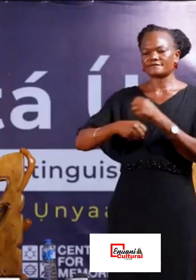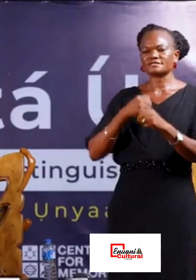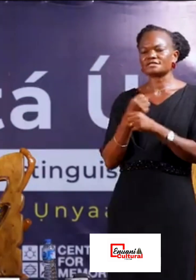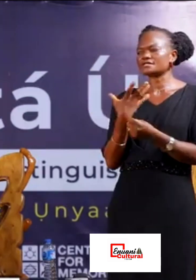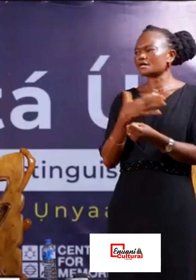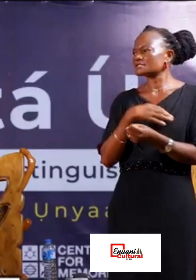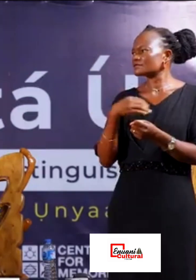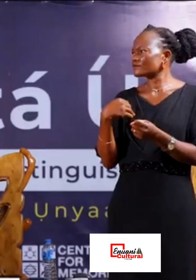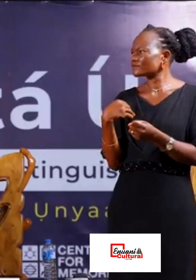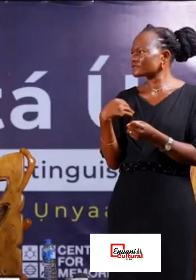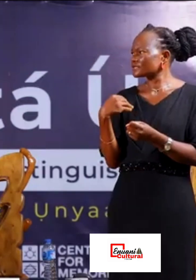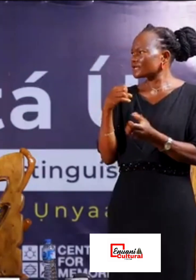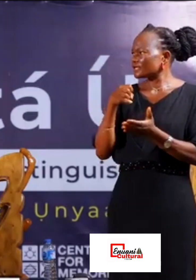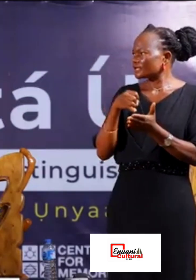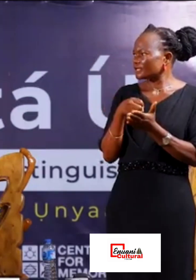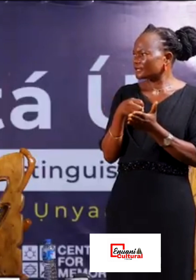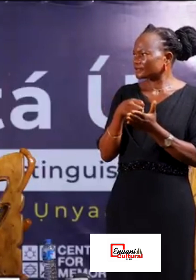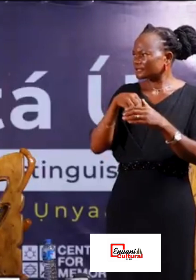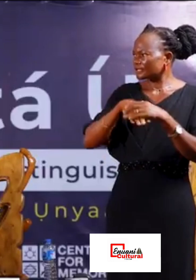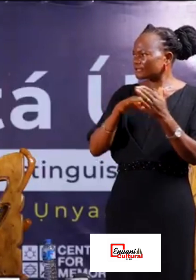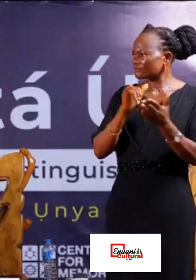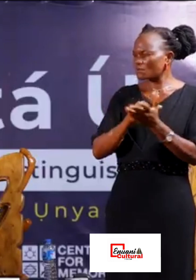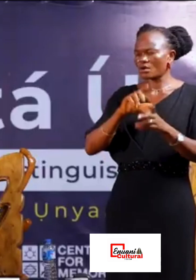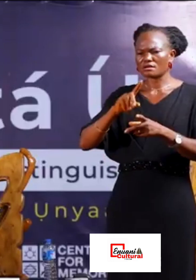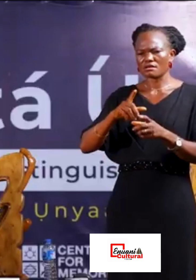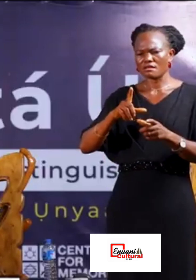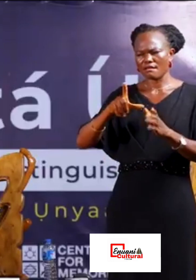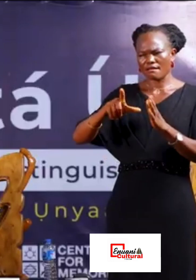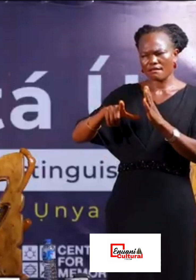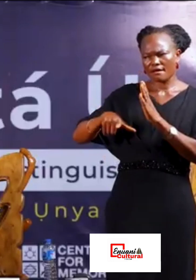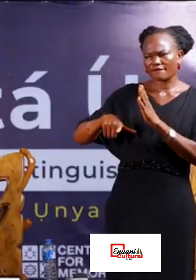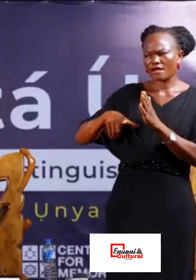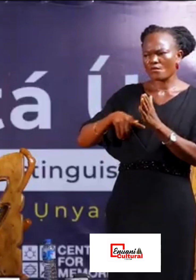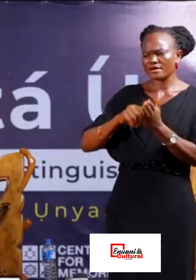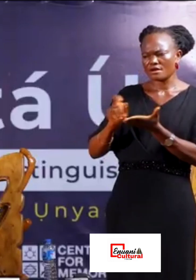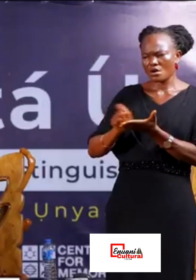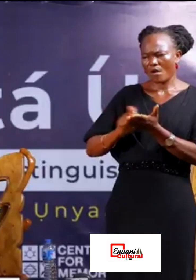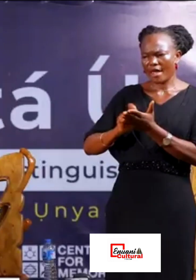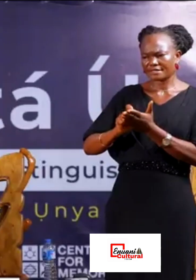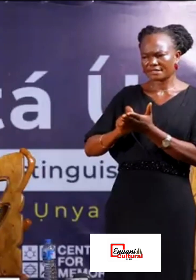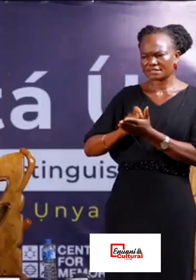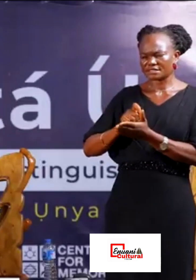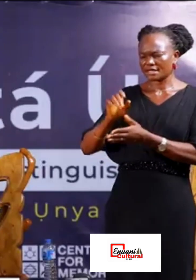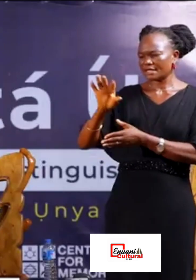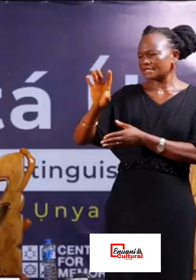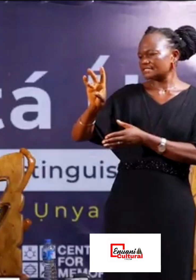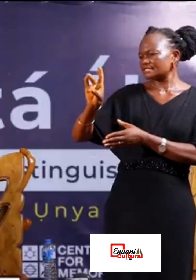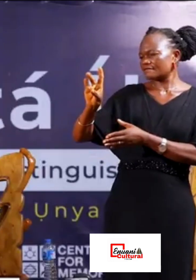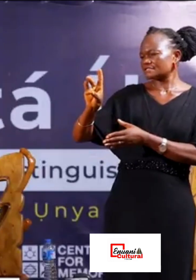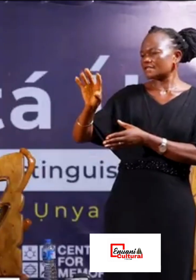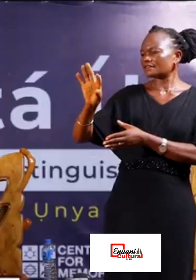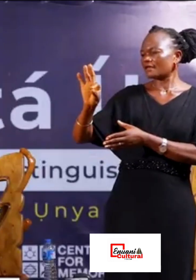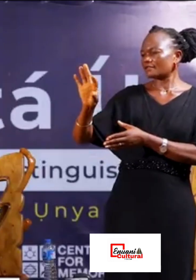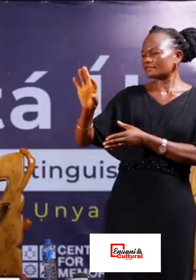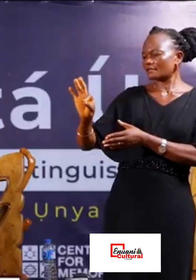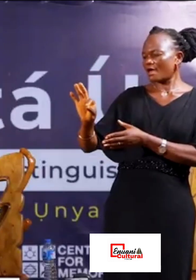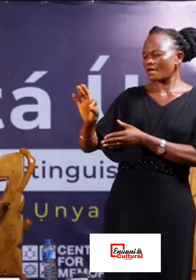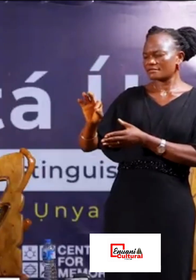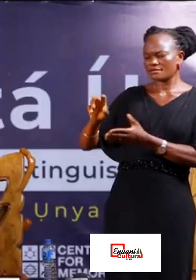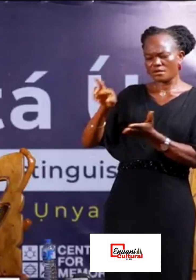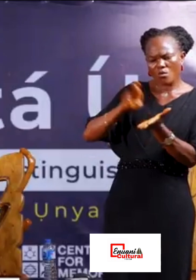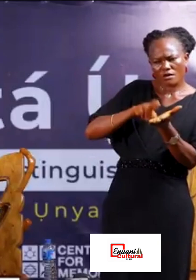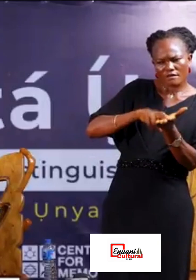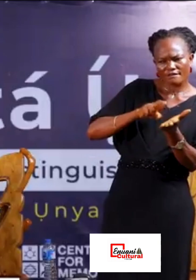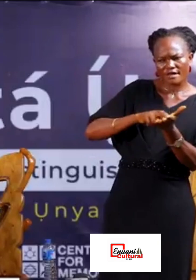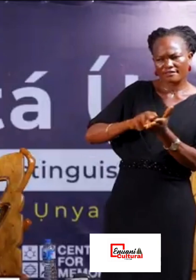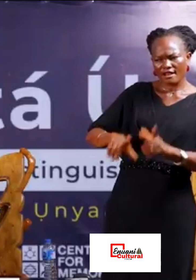Equiano recorded later when he wrote his autobiography in 1799, he recorded